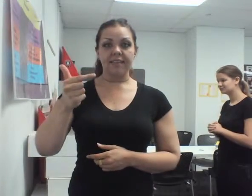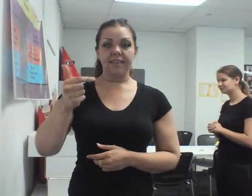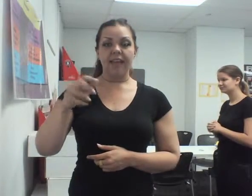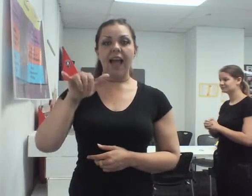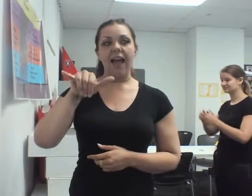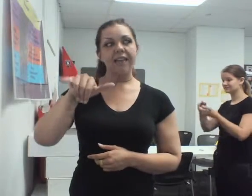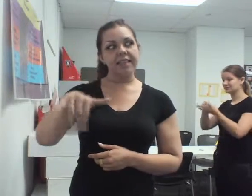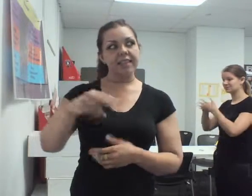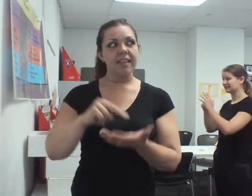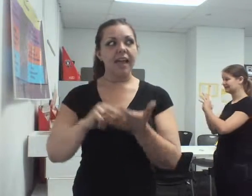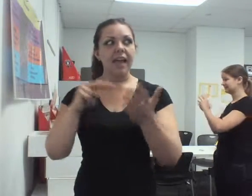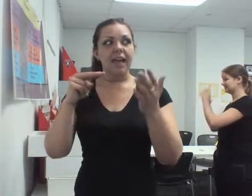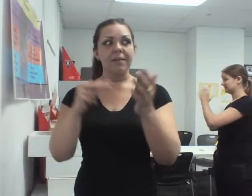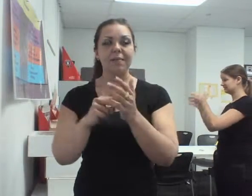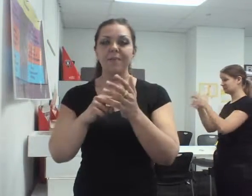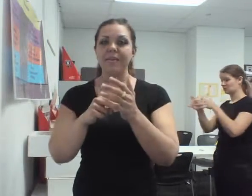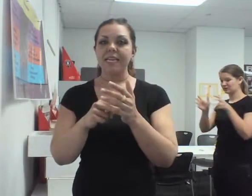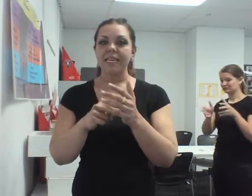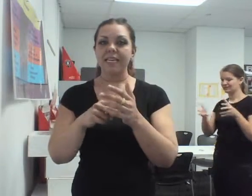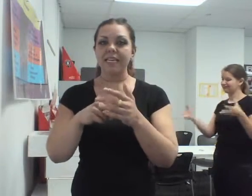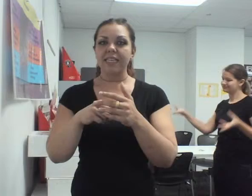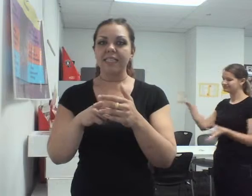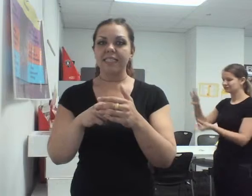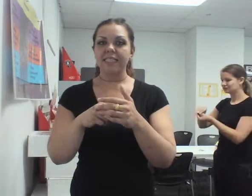together to make up meaning.